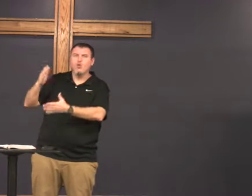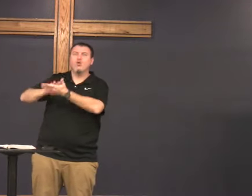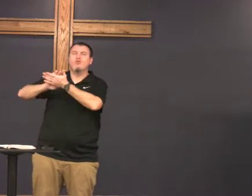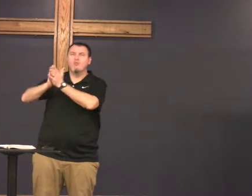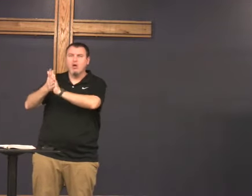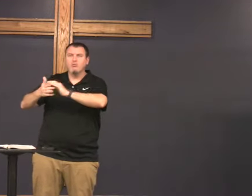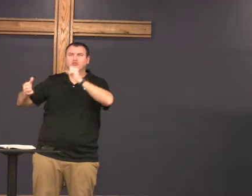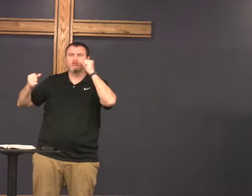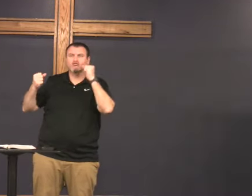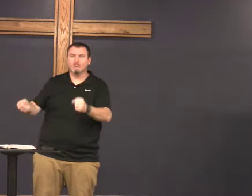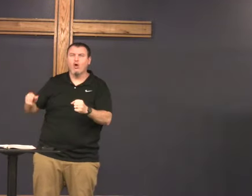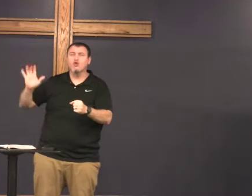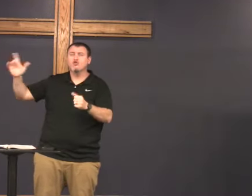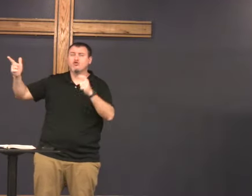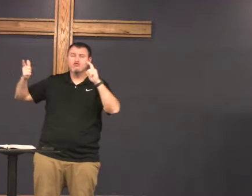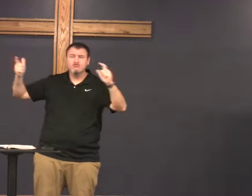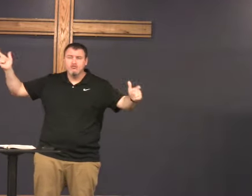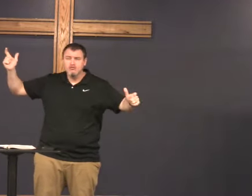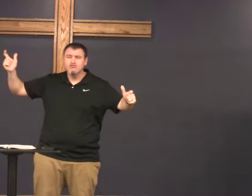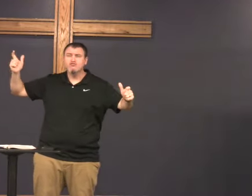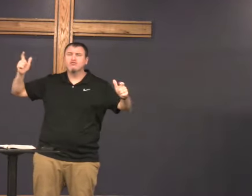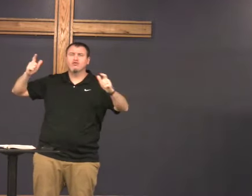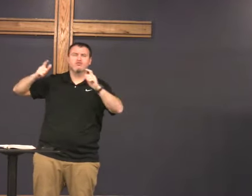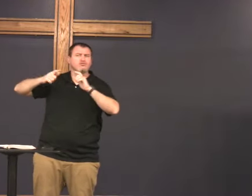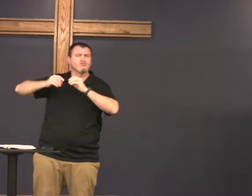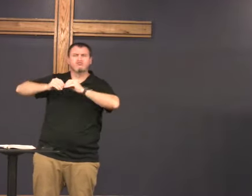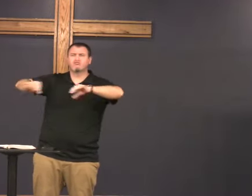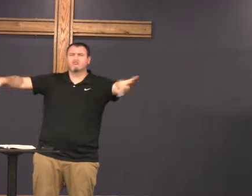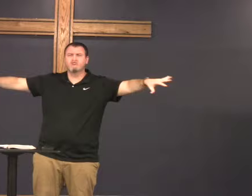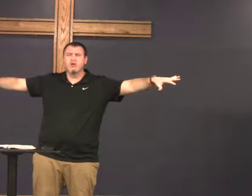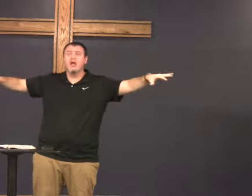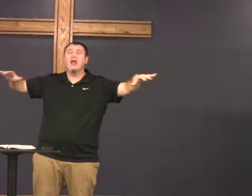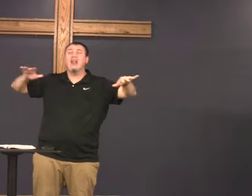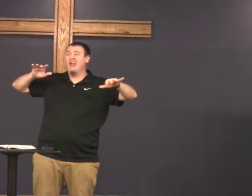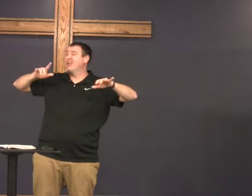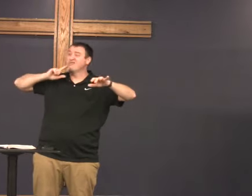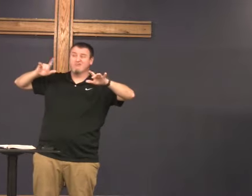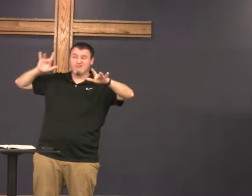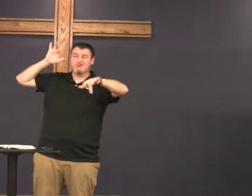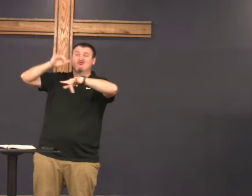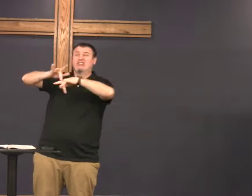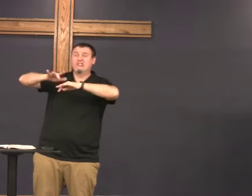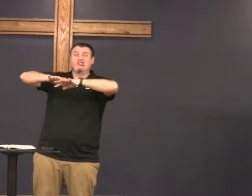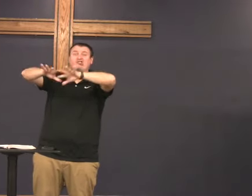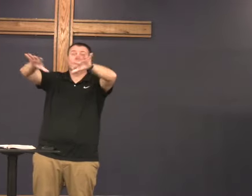So you have become great, strong.